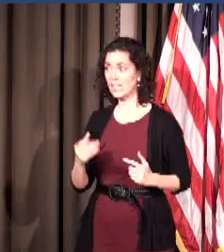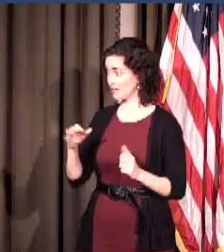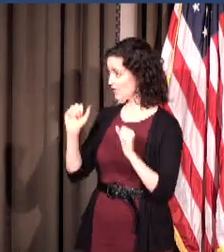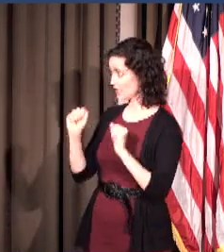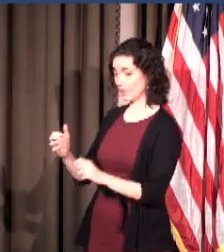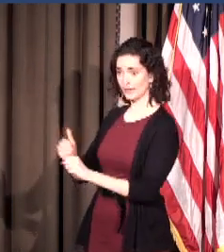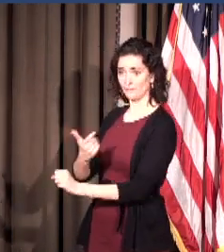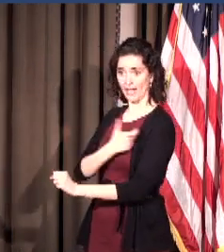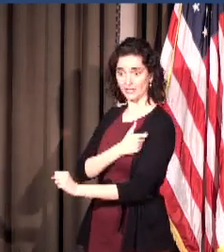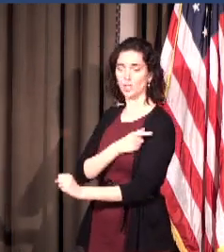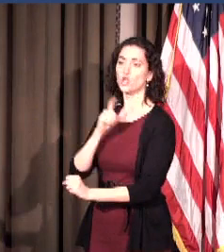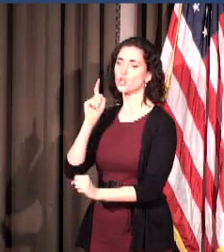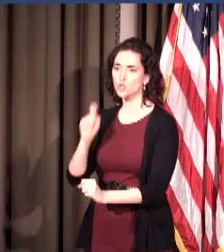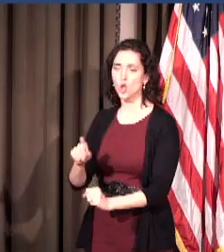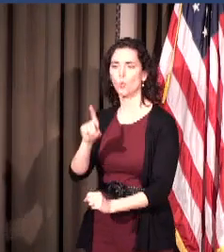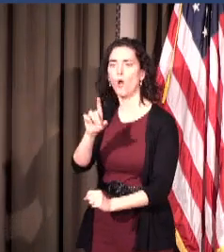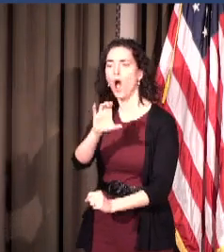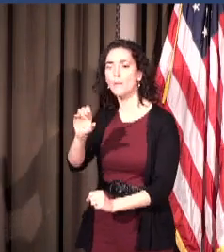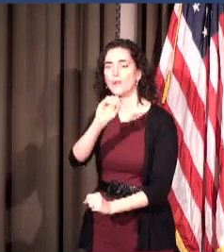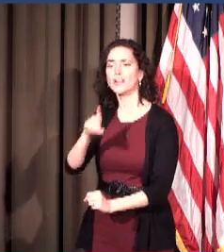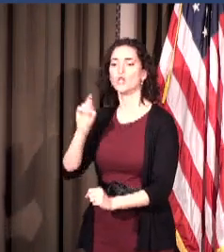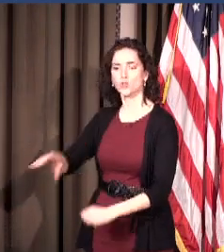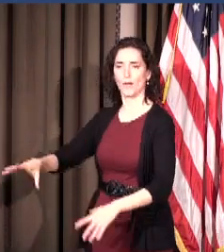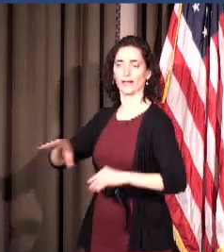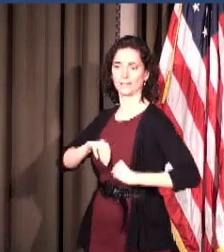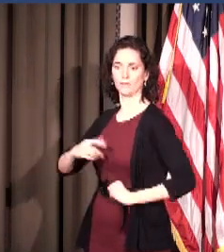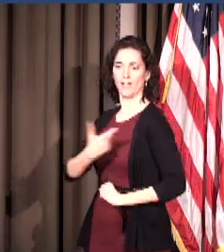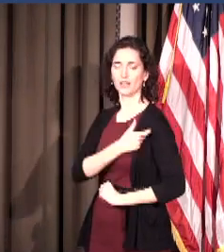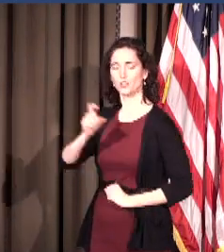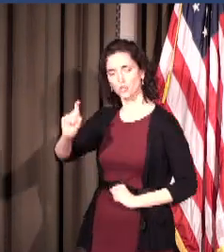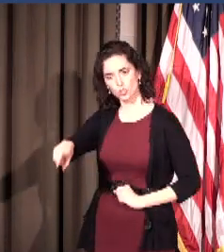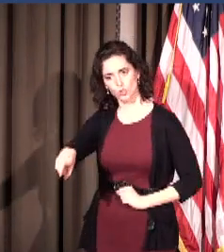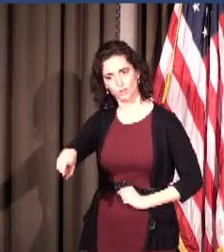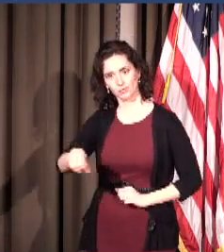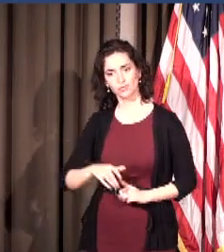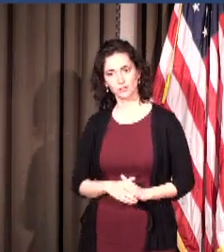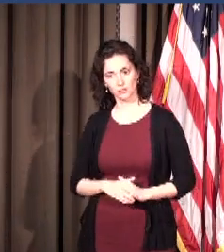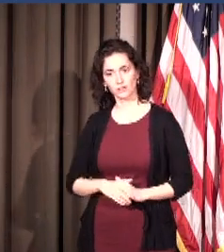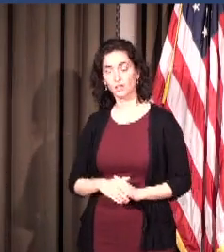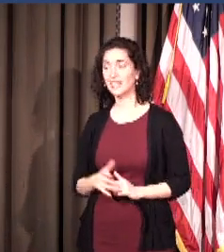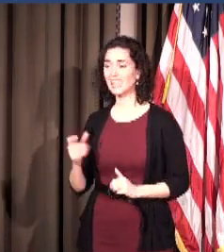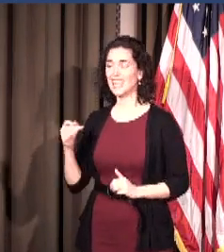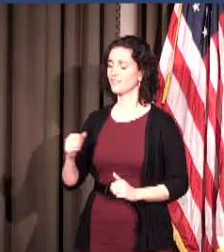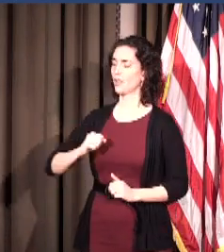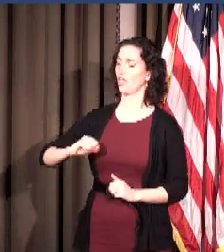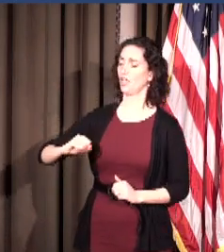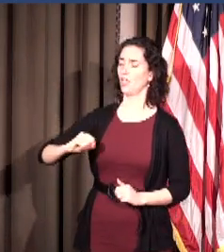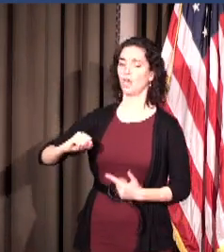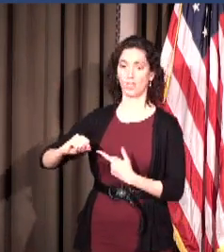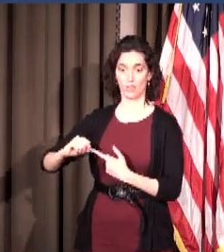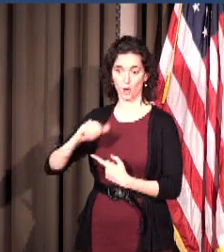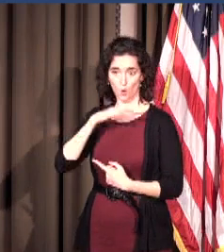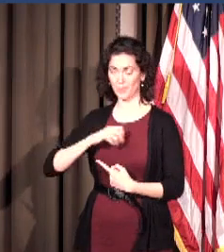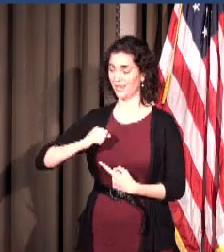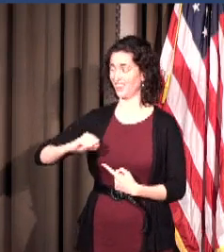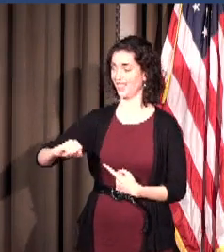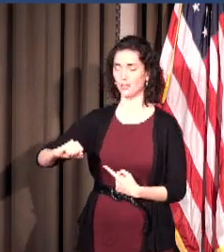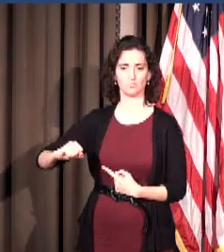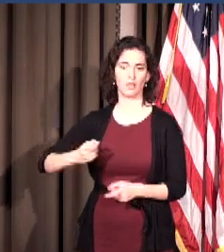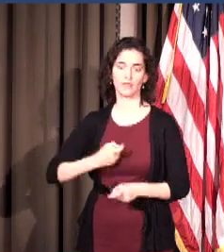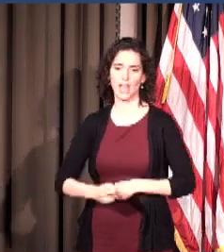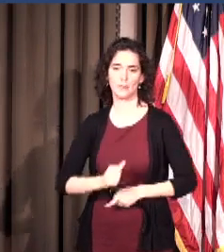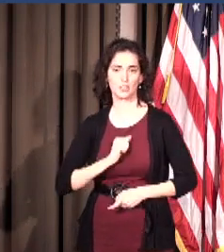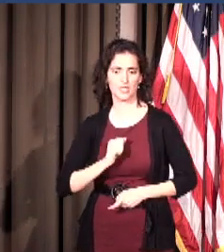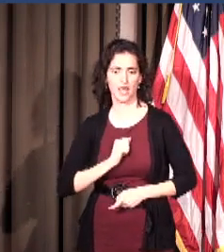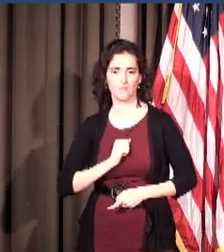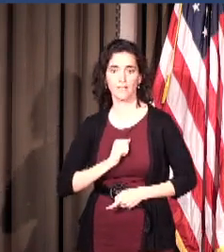receive the vaccine, should 100% receive the vaccine. They're doing themselves a disservice if they do not out of this